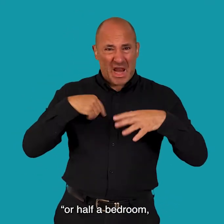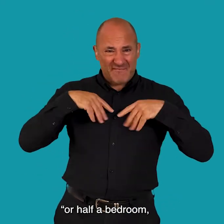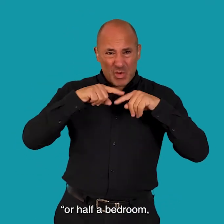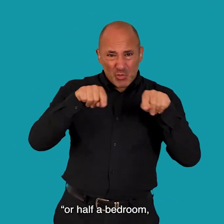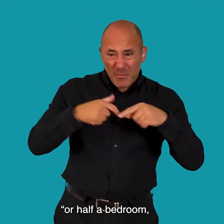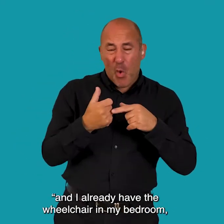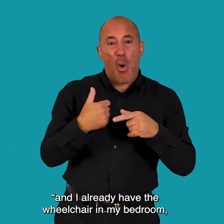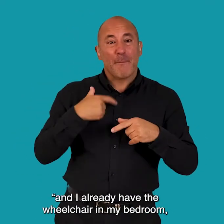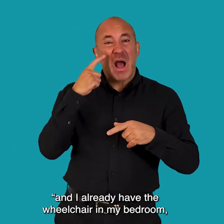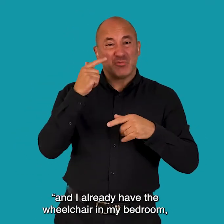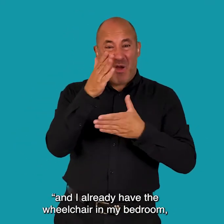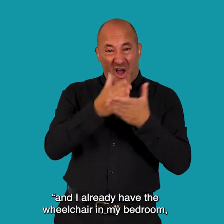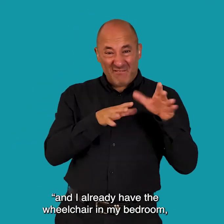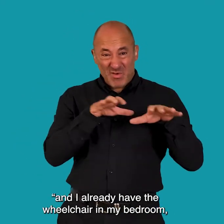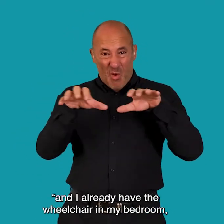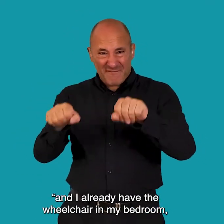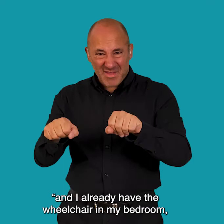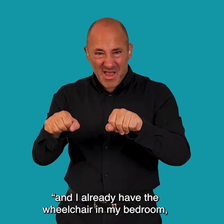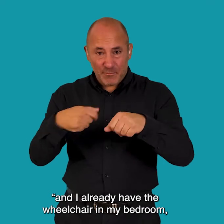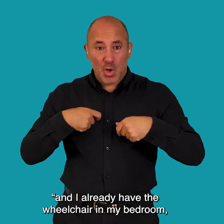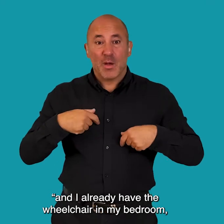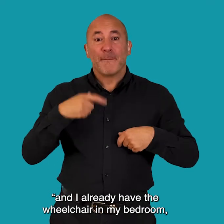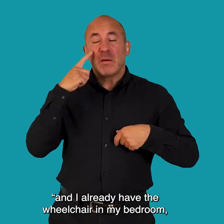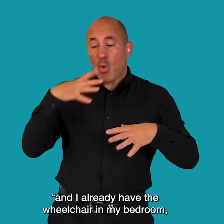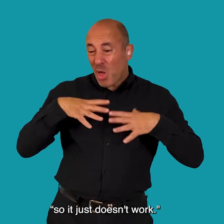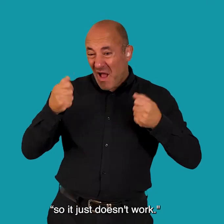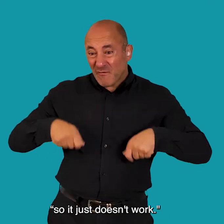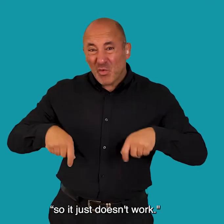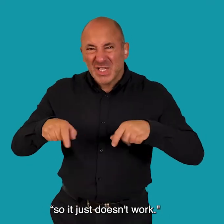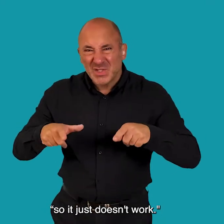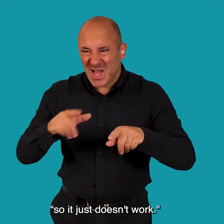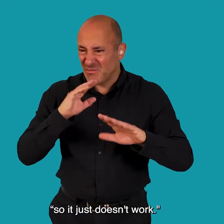bedroom, and I already have the wheelchair in my bedroom, so it just doesn't work."